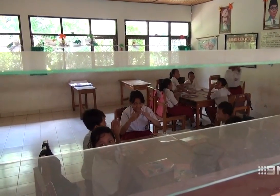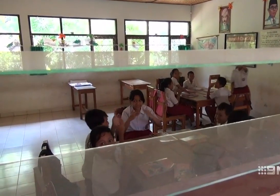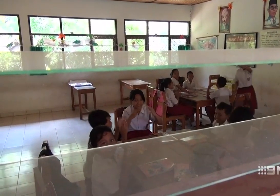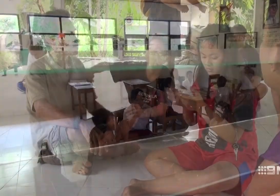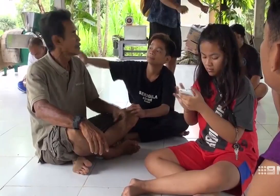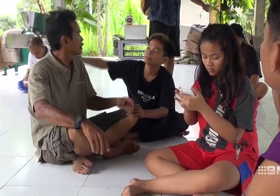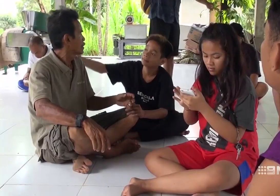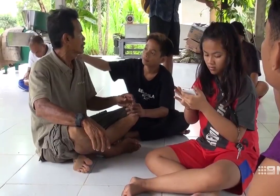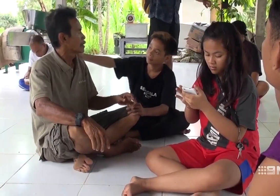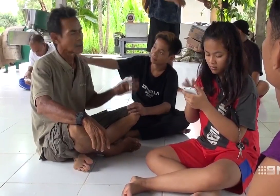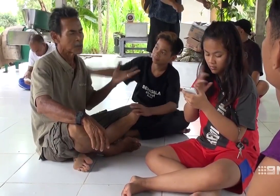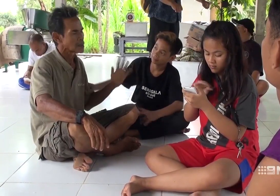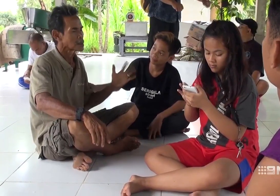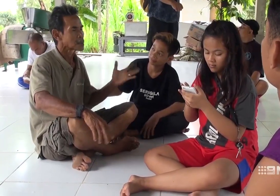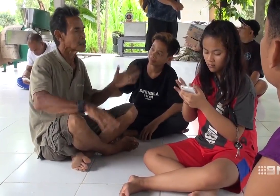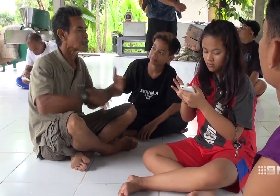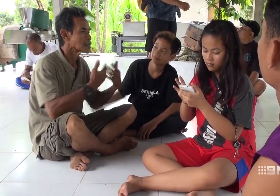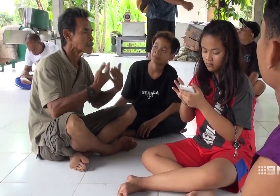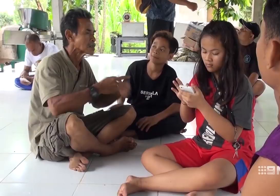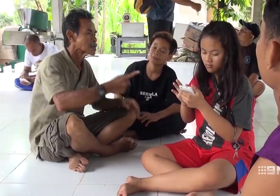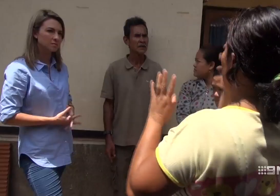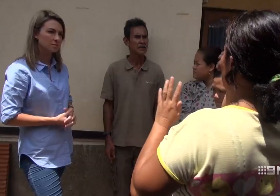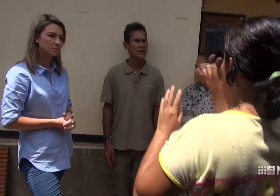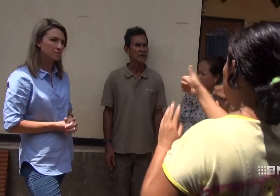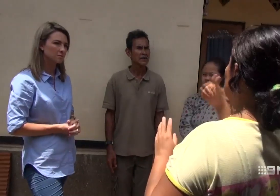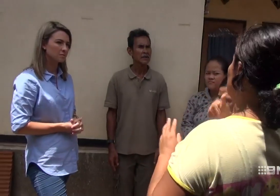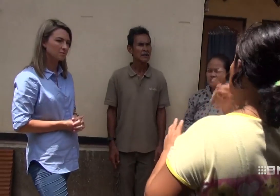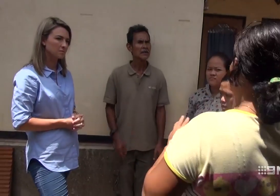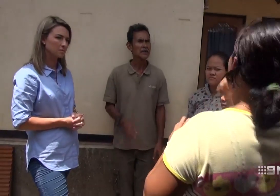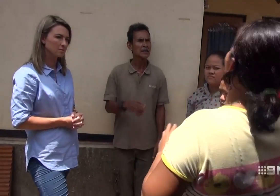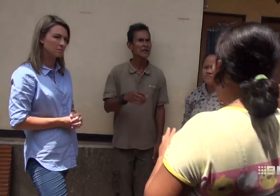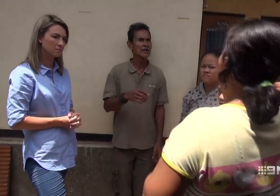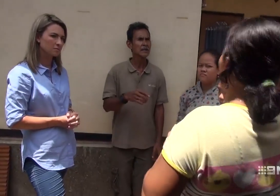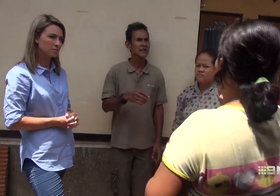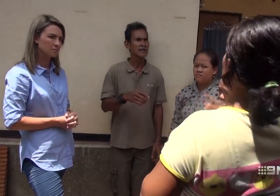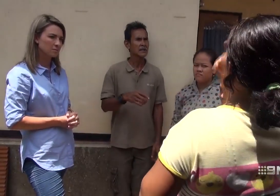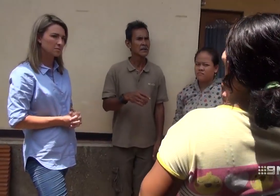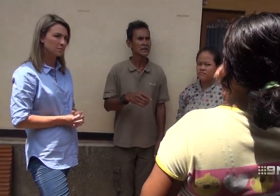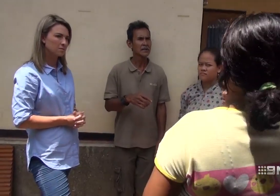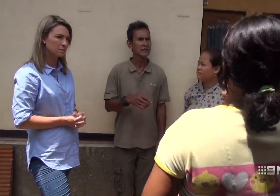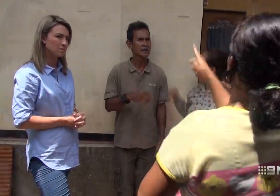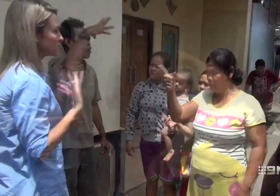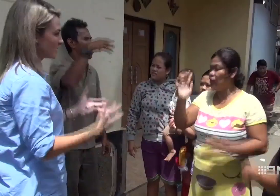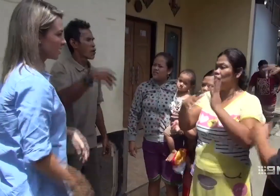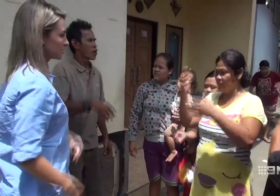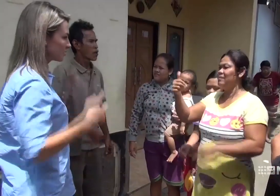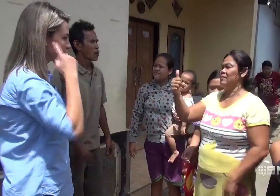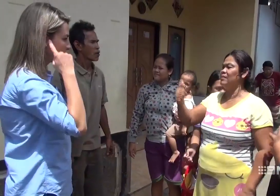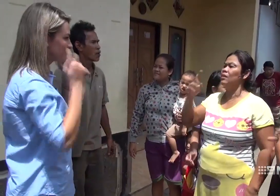meant about one in 70 villagers are born deaf, compared to the Australian average of one in 1,000. Among them is